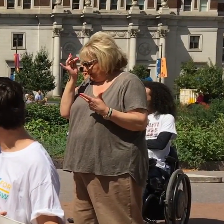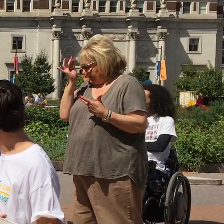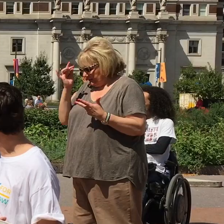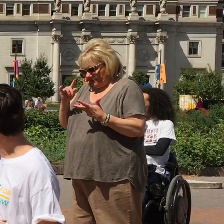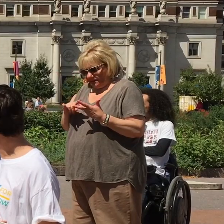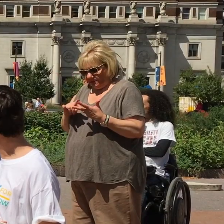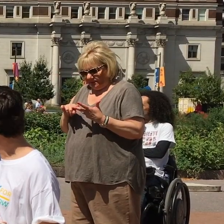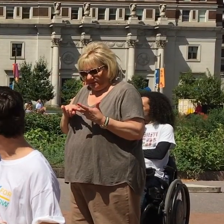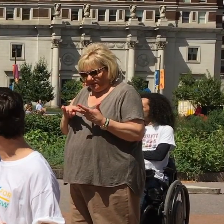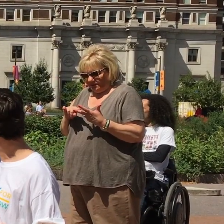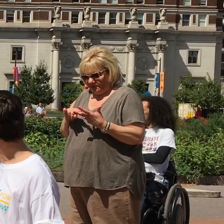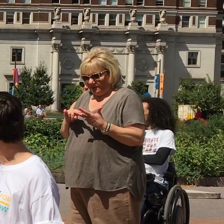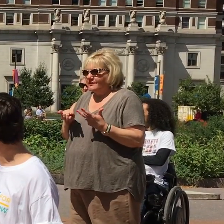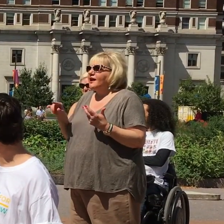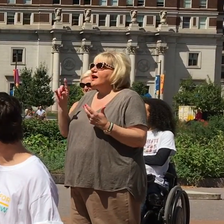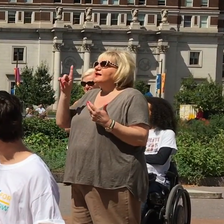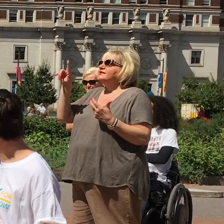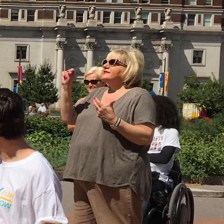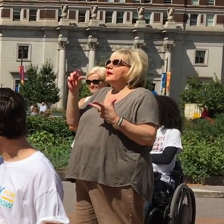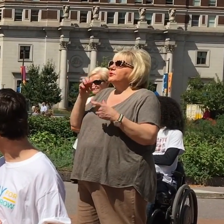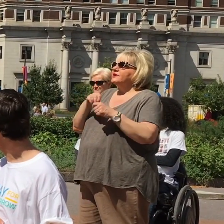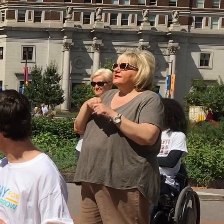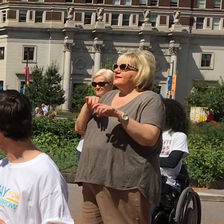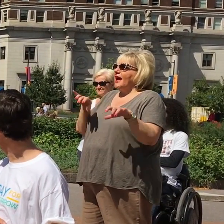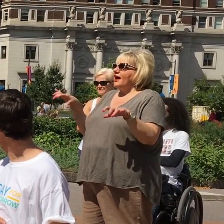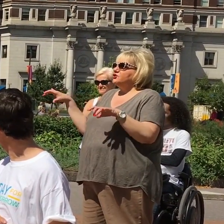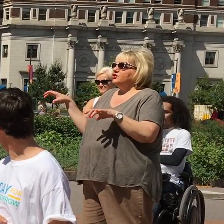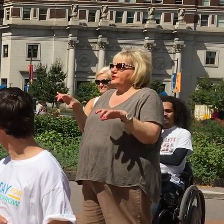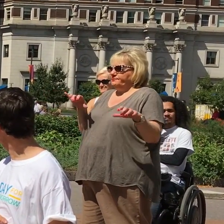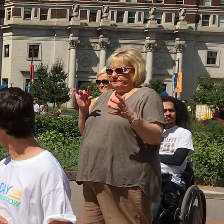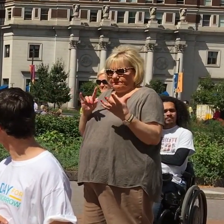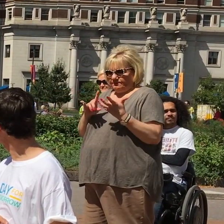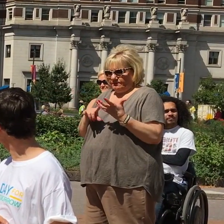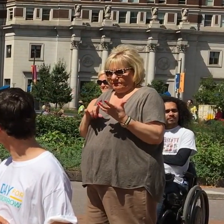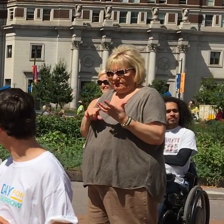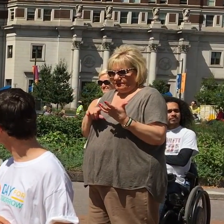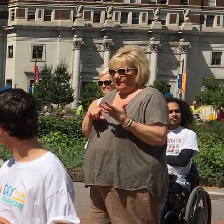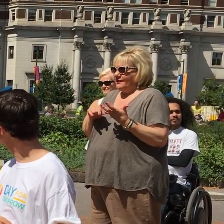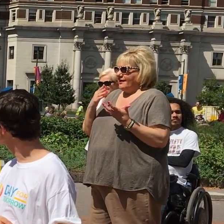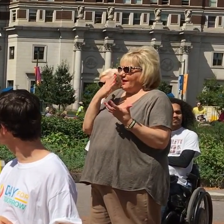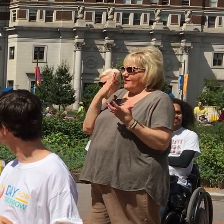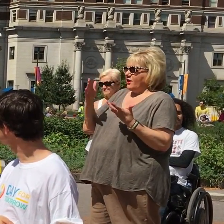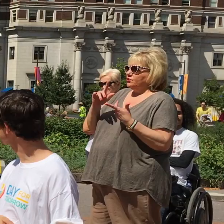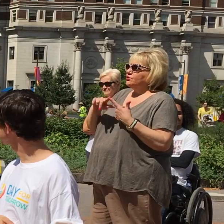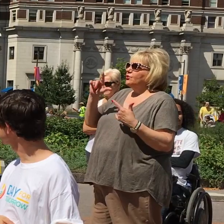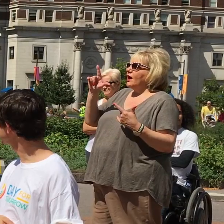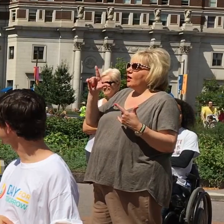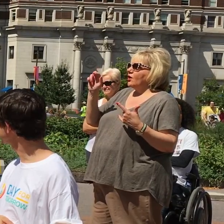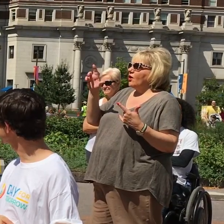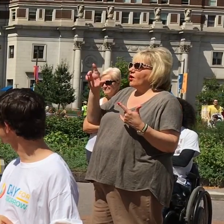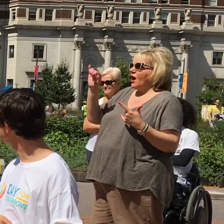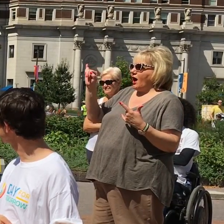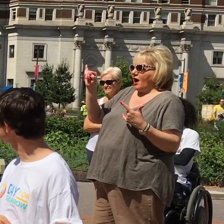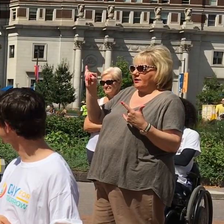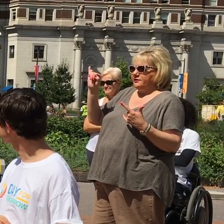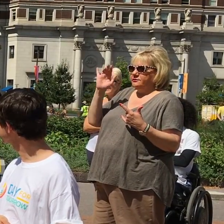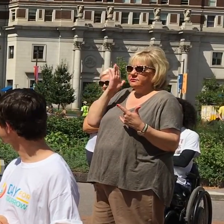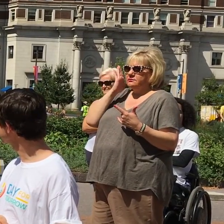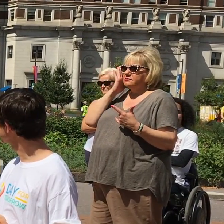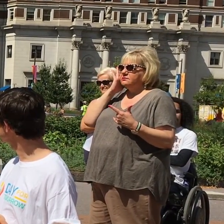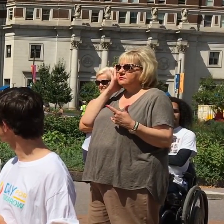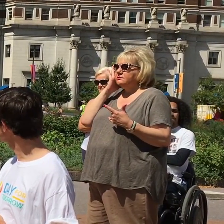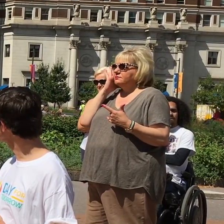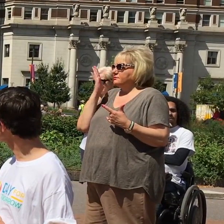We want to thank Disabled in Action. We want to thank Liberty Resources.